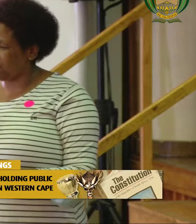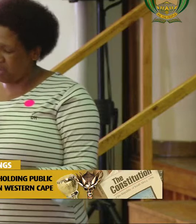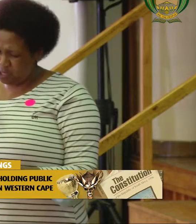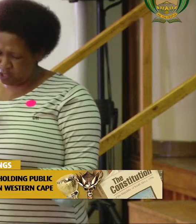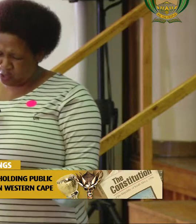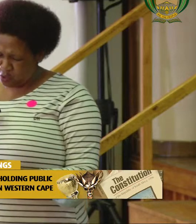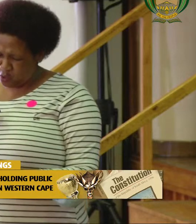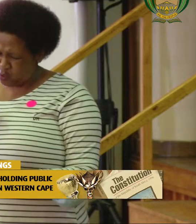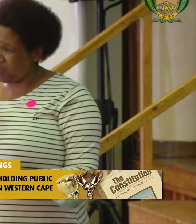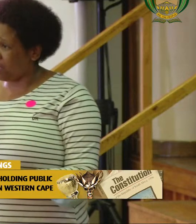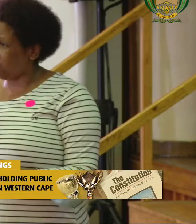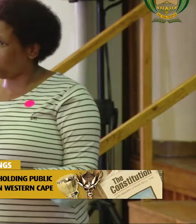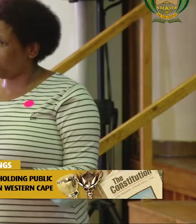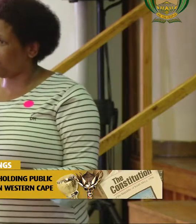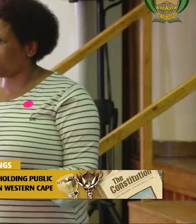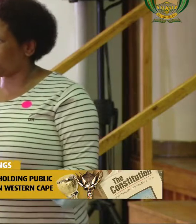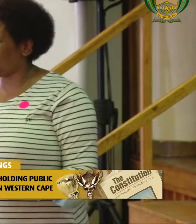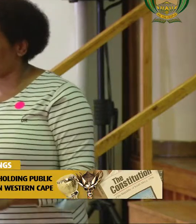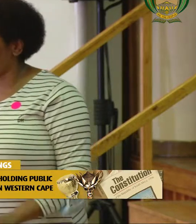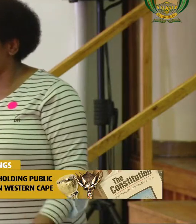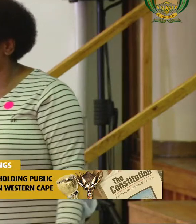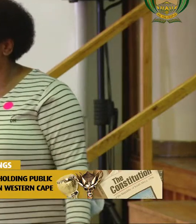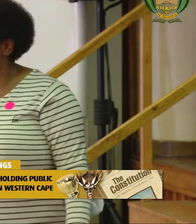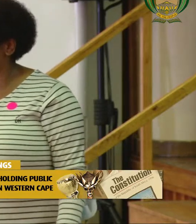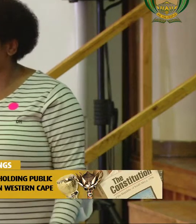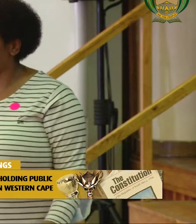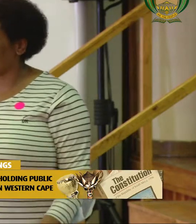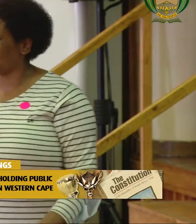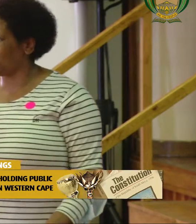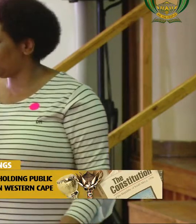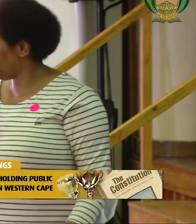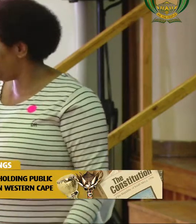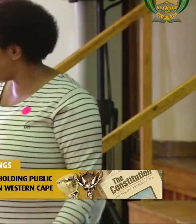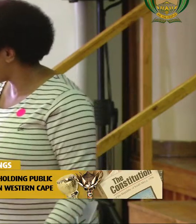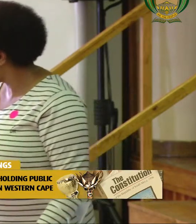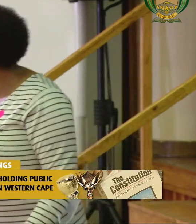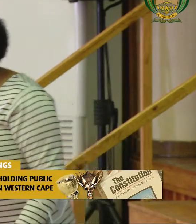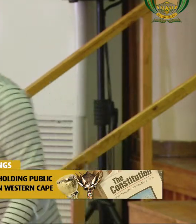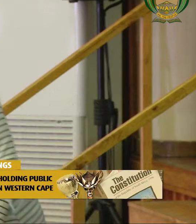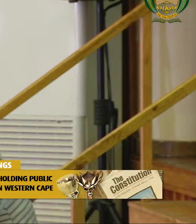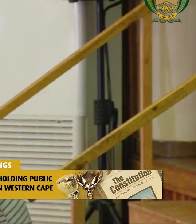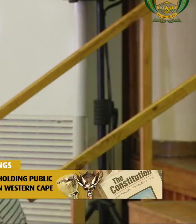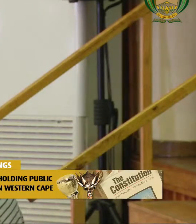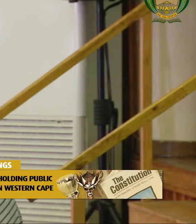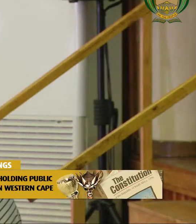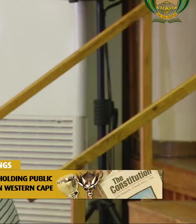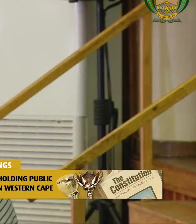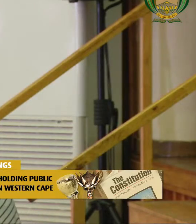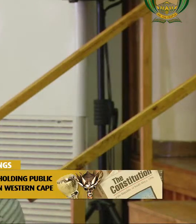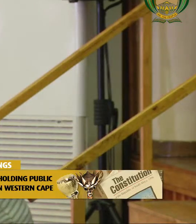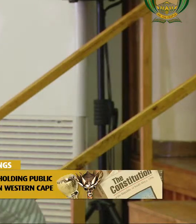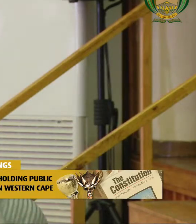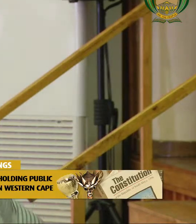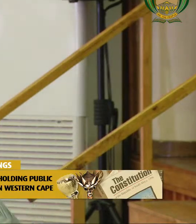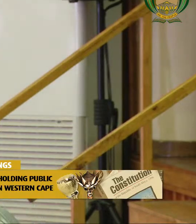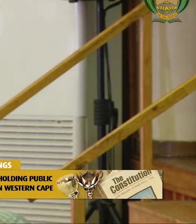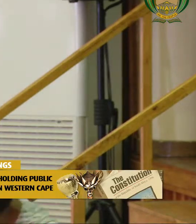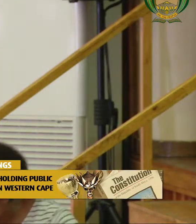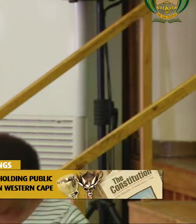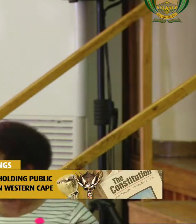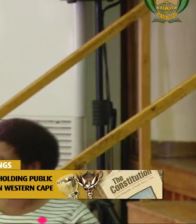visible. So they do not support the independent candidates. Thank you. Next.